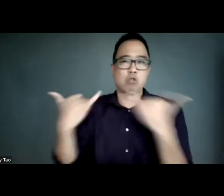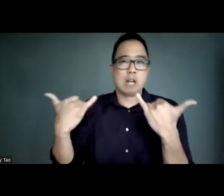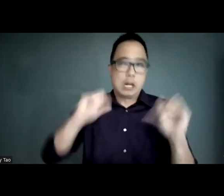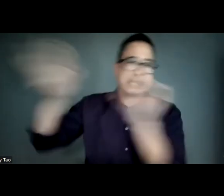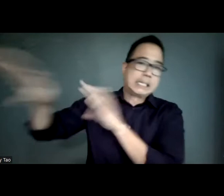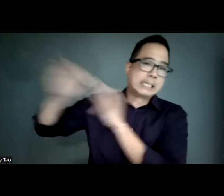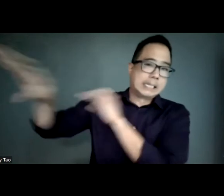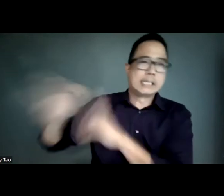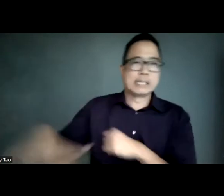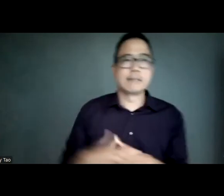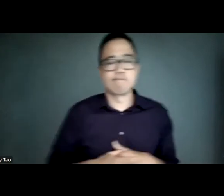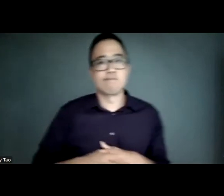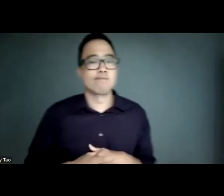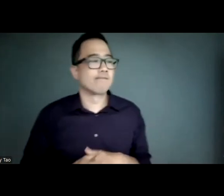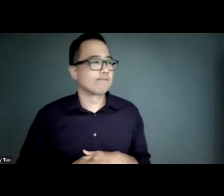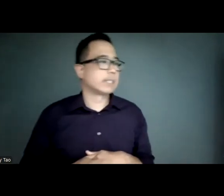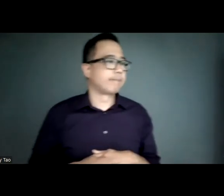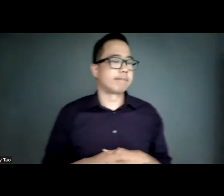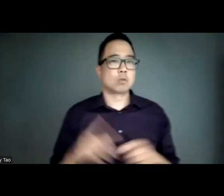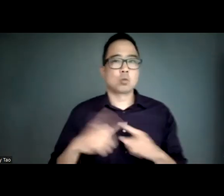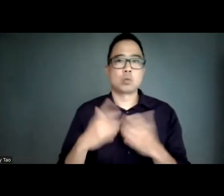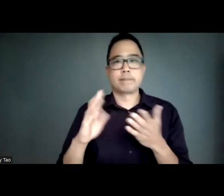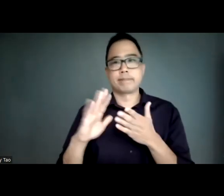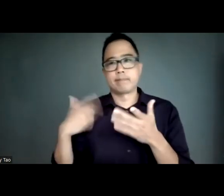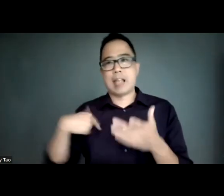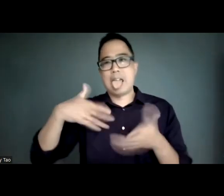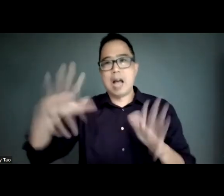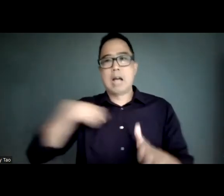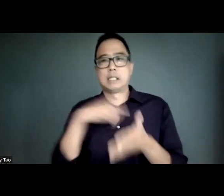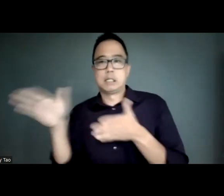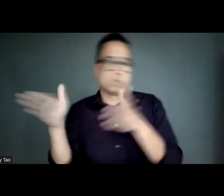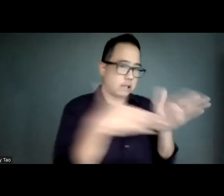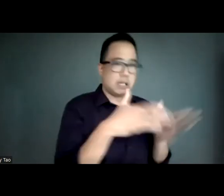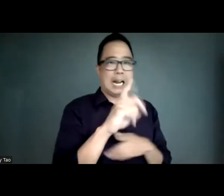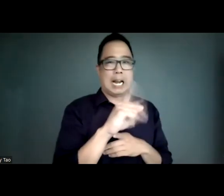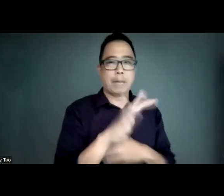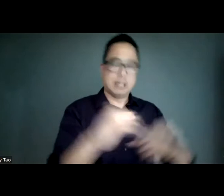So that is one of the reasons that we are helping developing countries at this point.